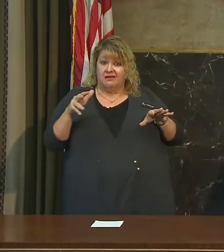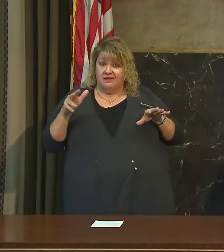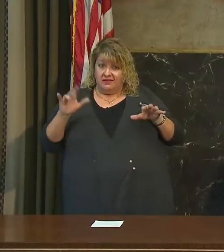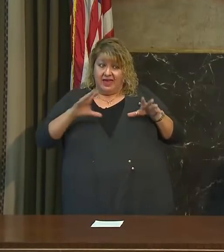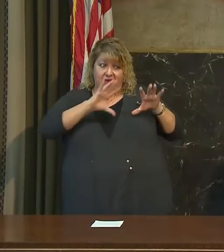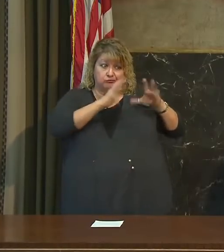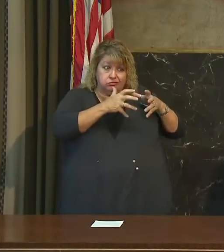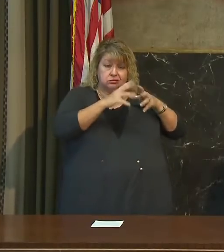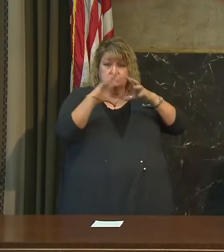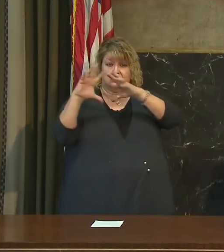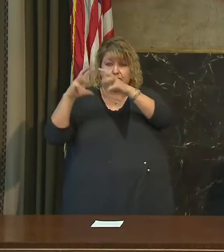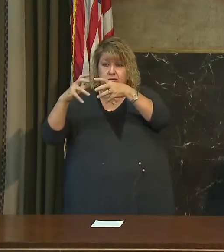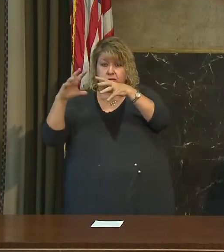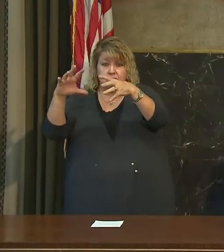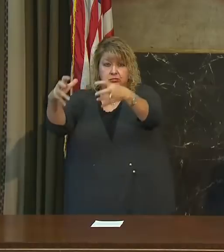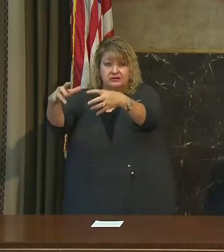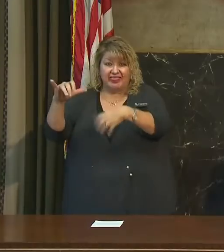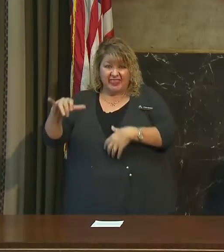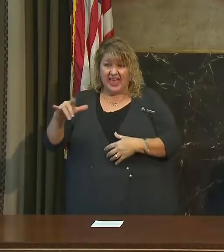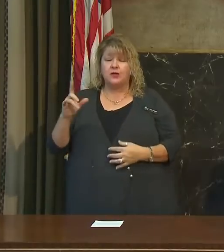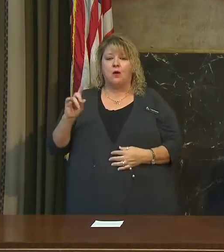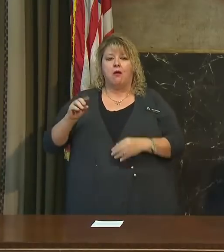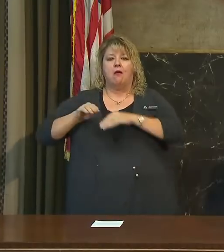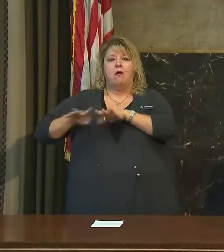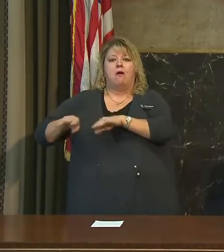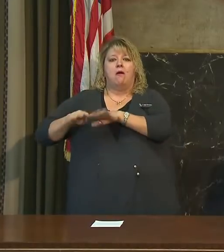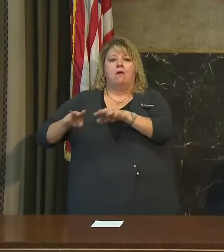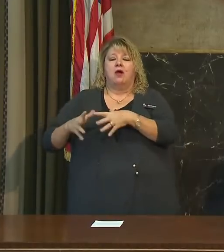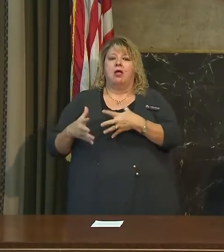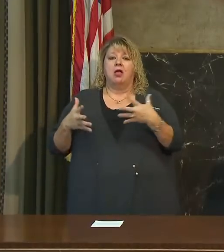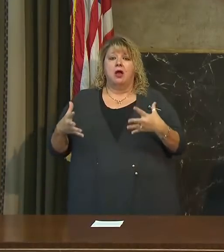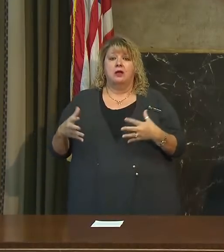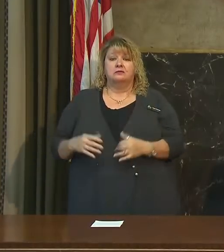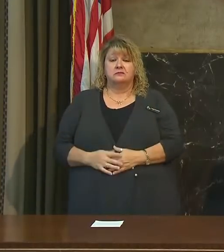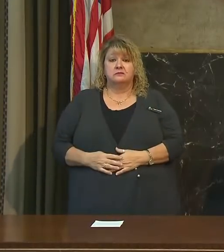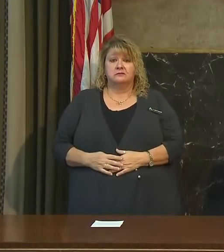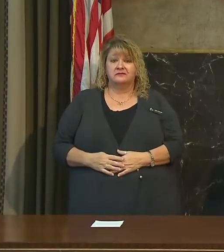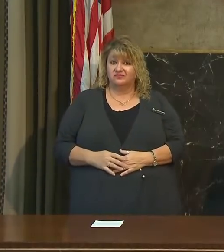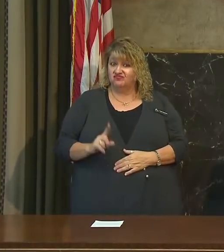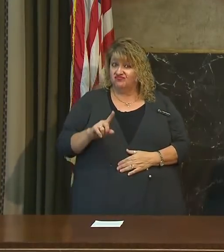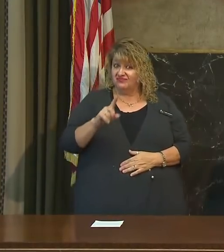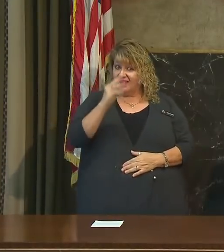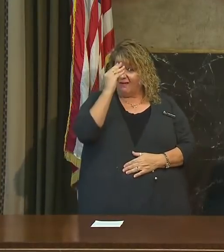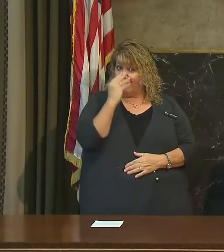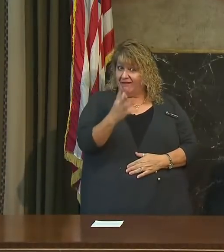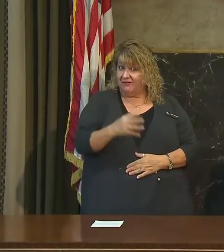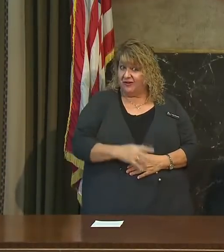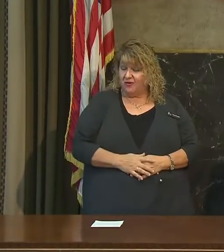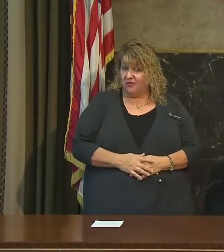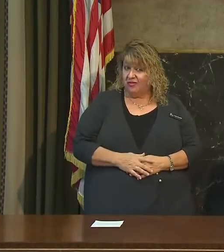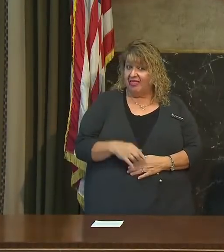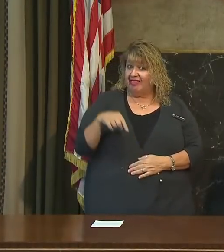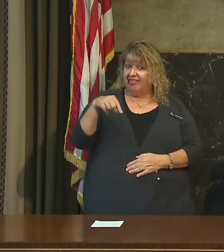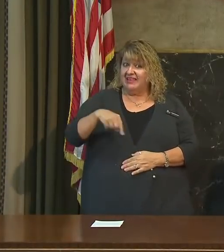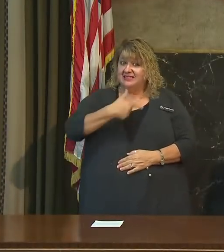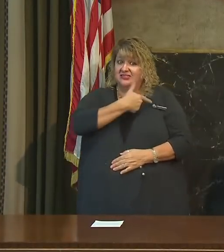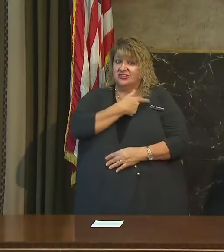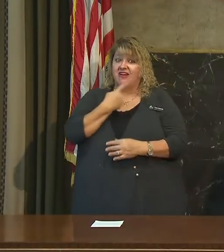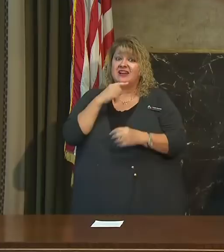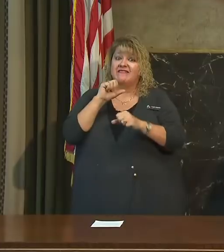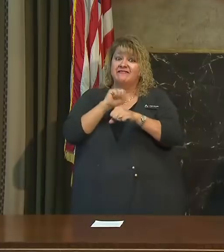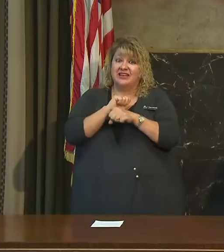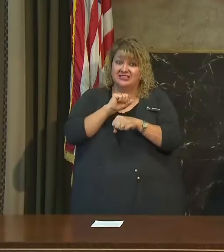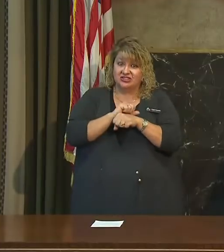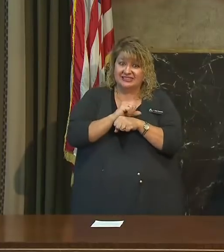But I will tell you, and I think this is tremendous evidence for the efficacy, but also